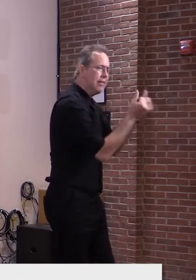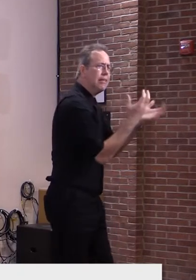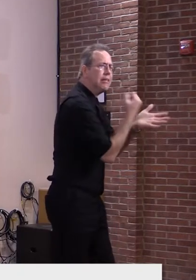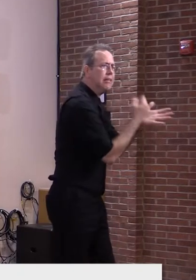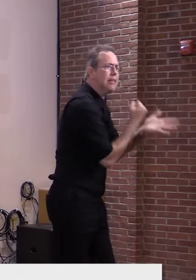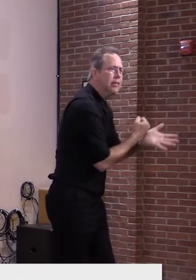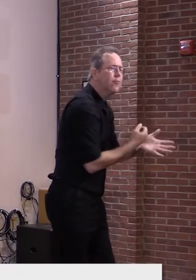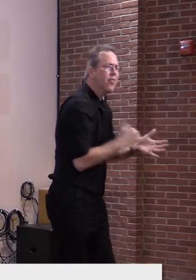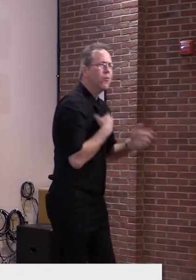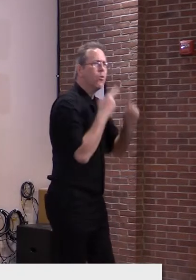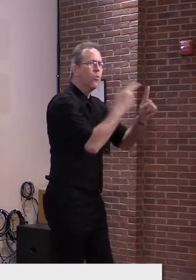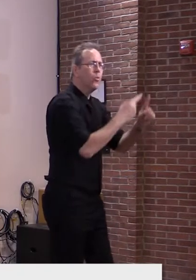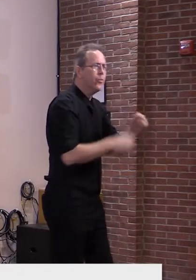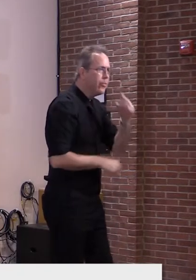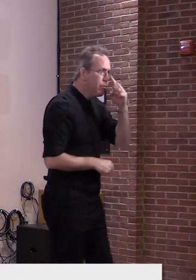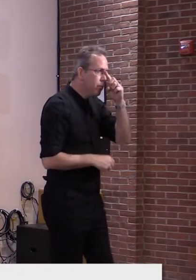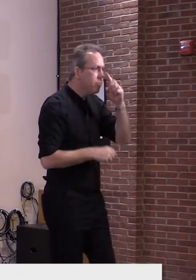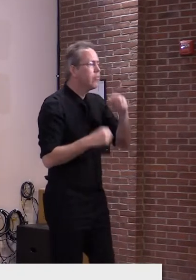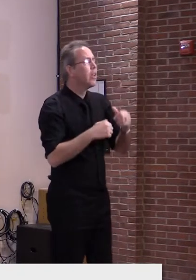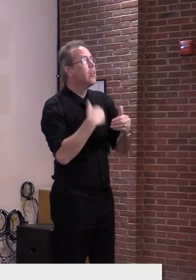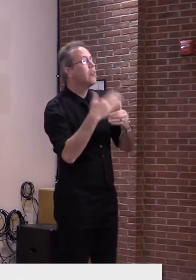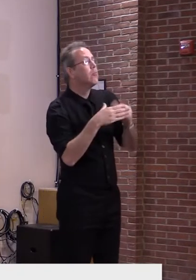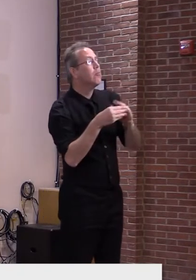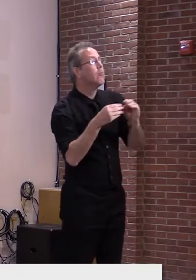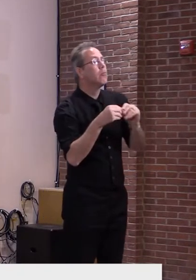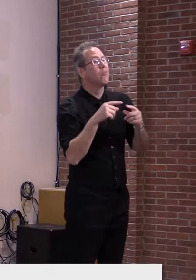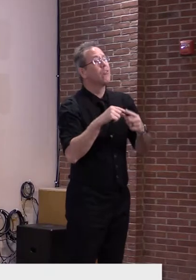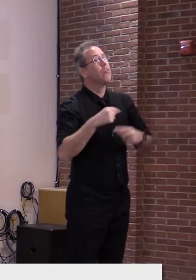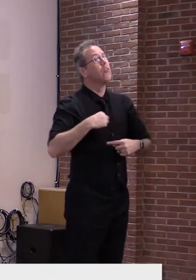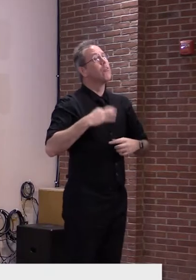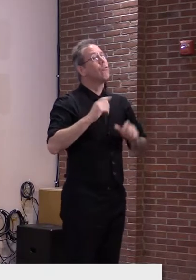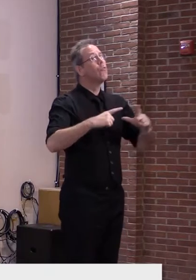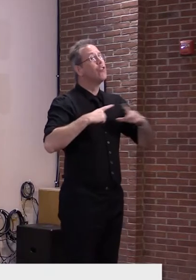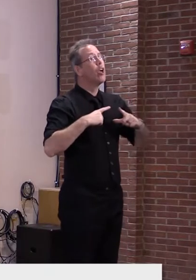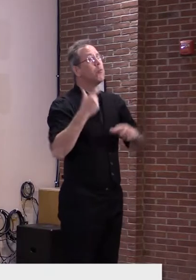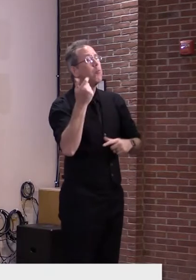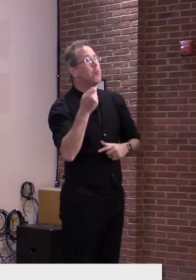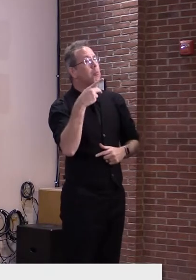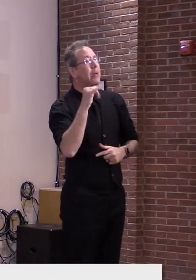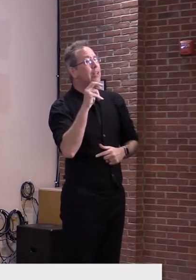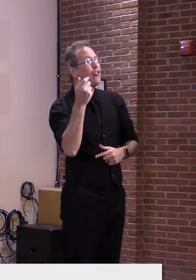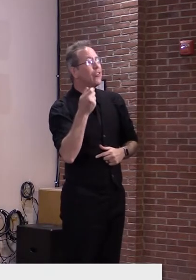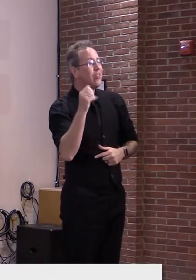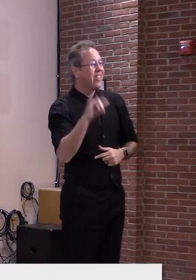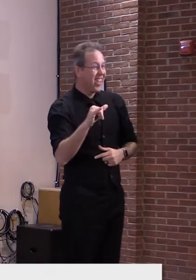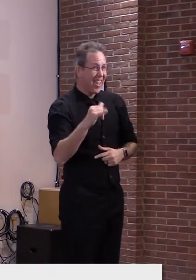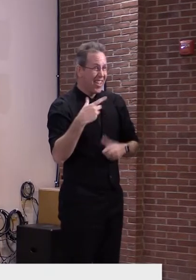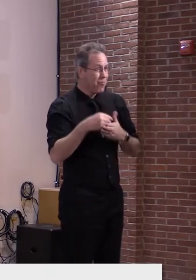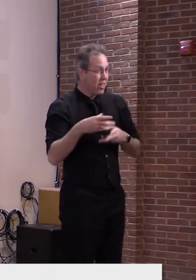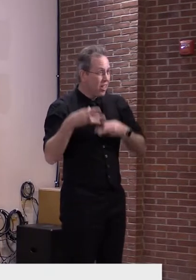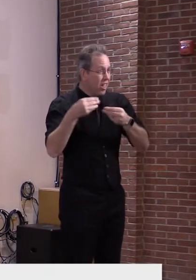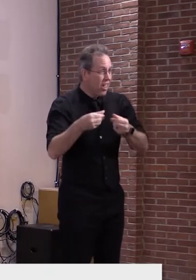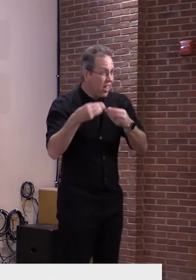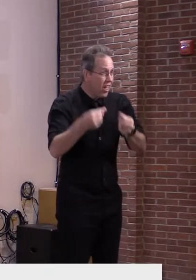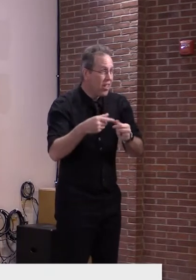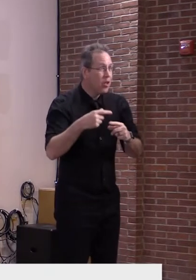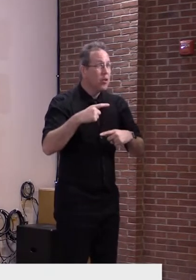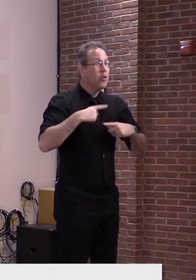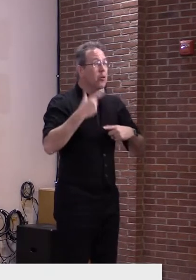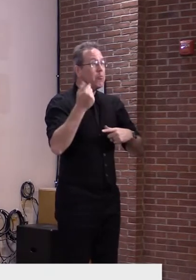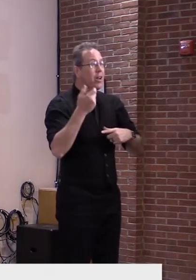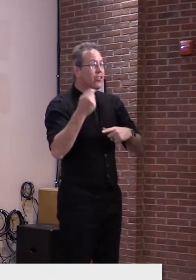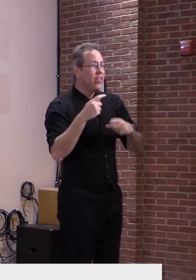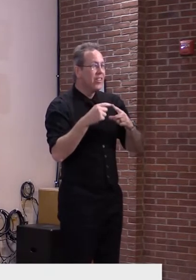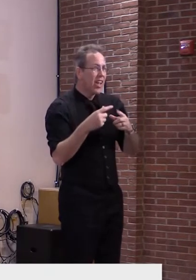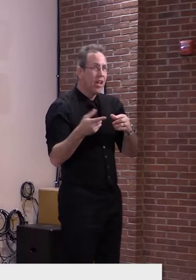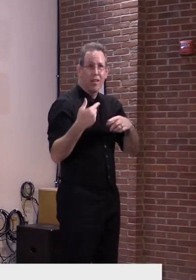my 5 years as governor, we've spent more on our pension obligations than the previous 20 years